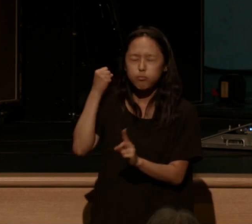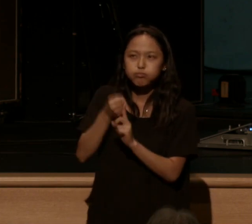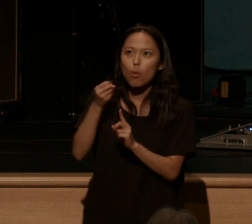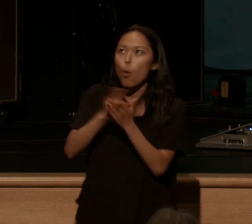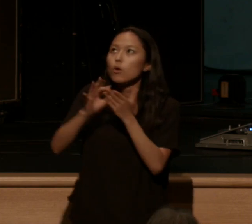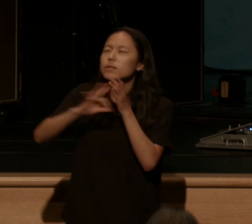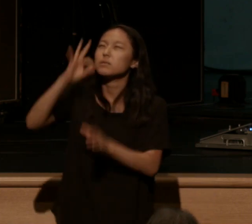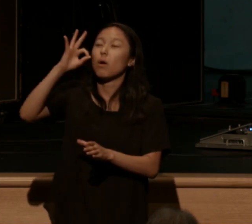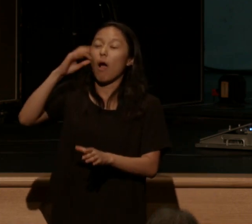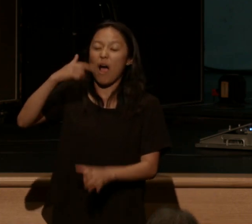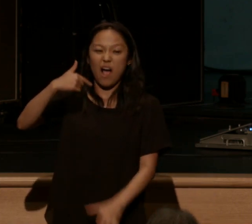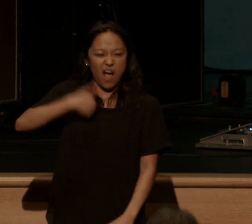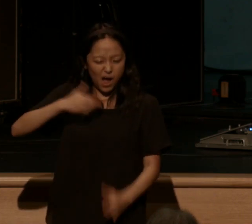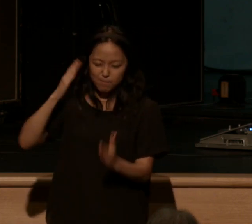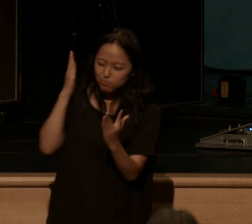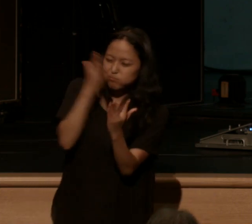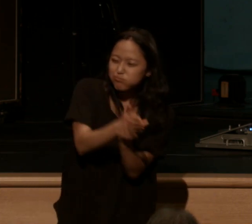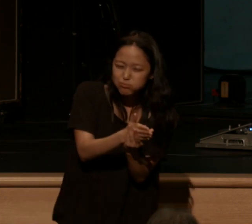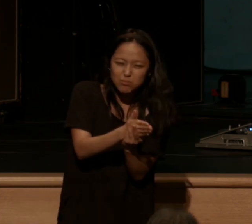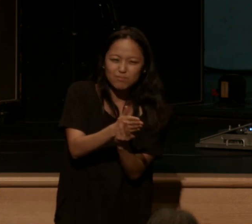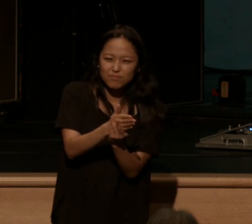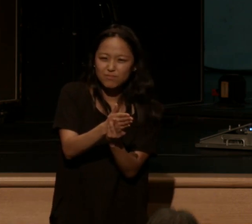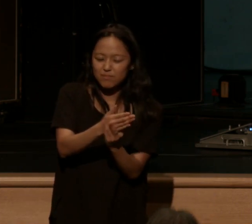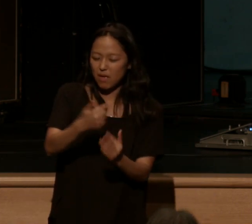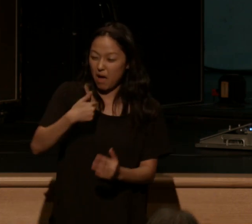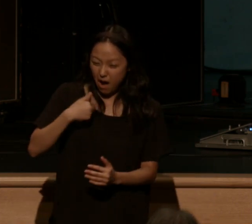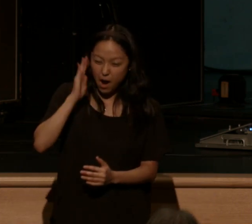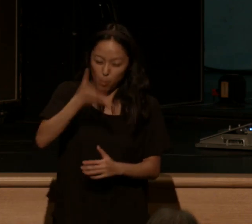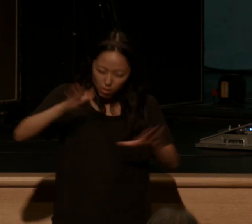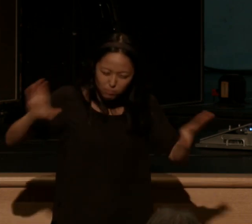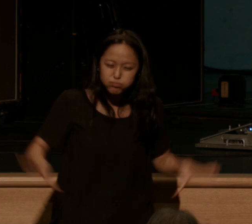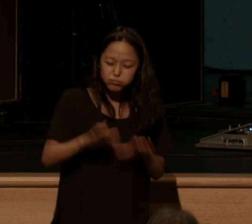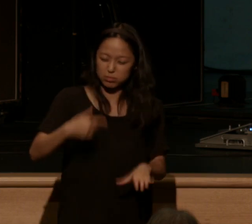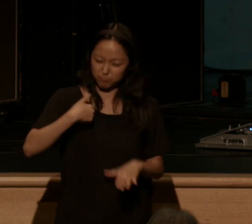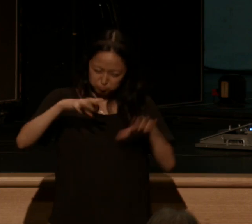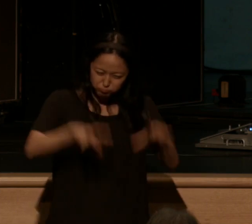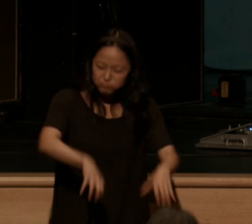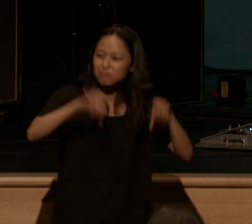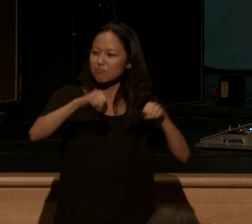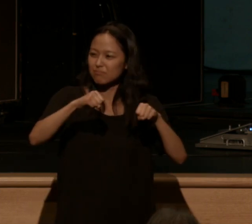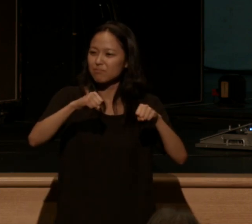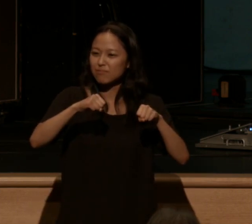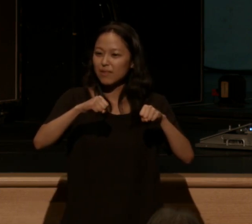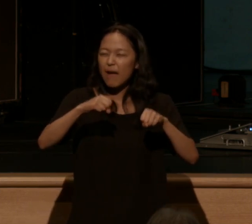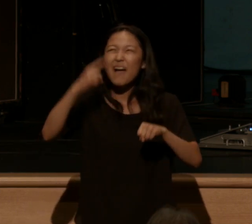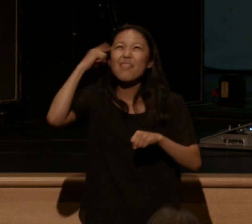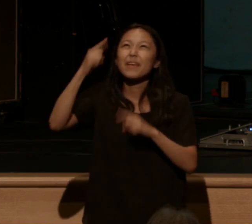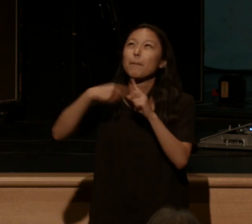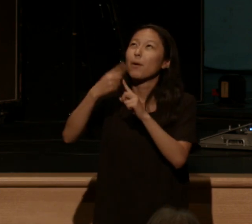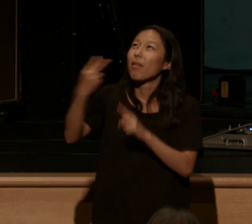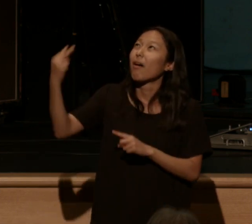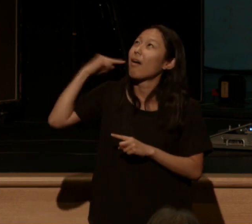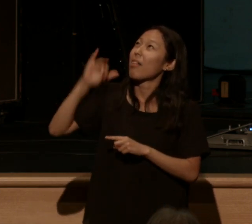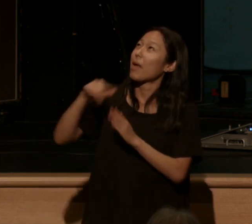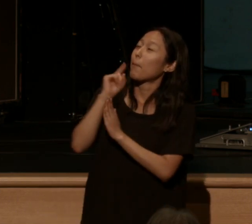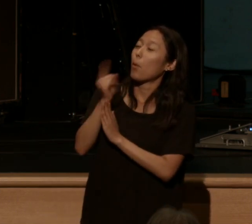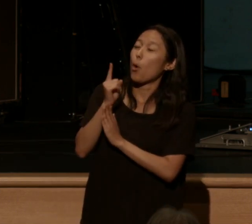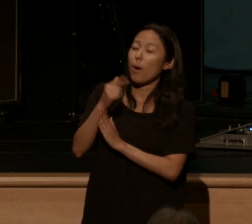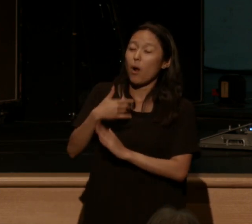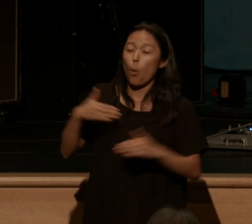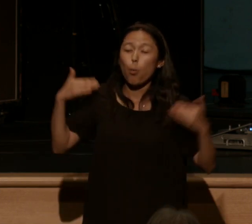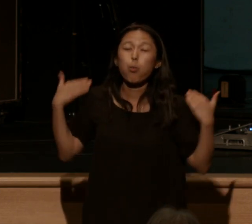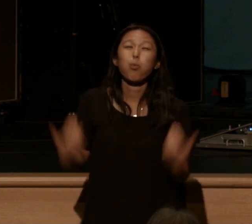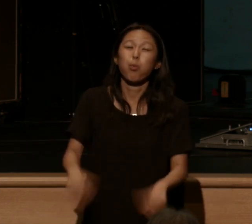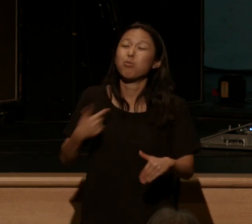says again, I'm stepping in because I'm the one who did this in the first place and I'm carrying it forward. And when I think about that and I recall that story, I'm